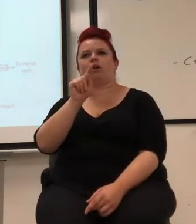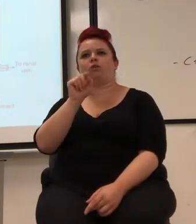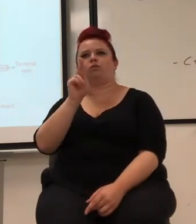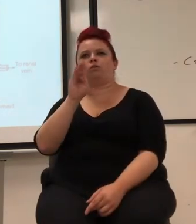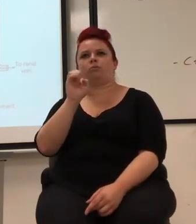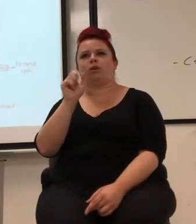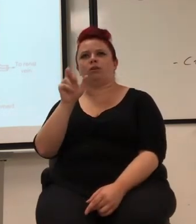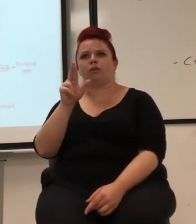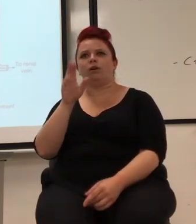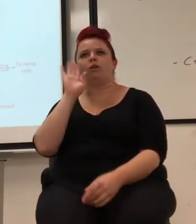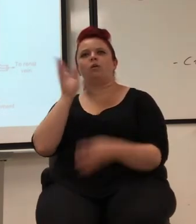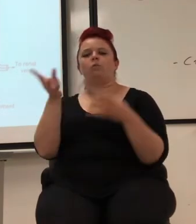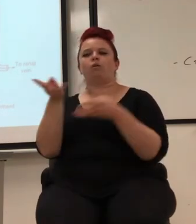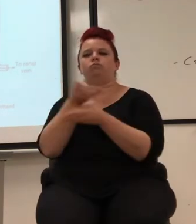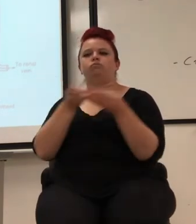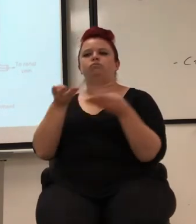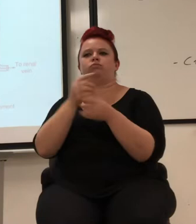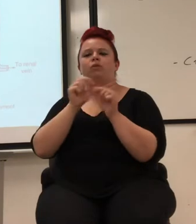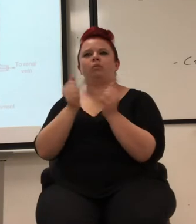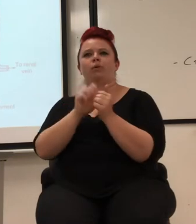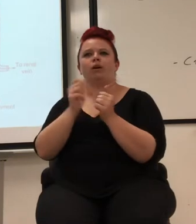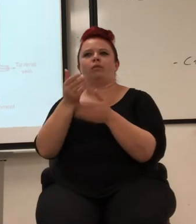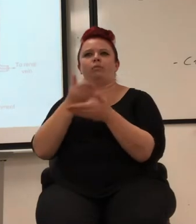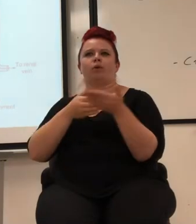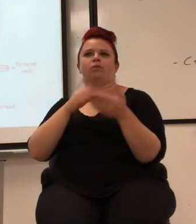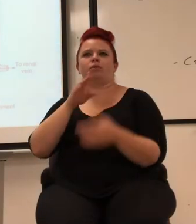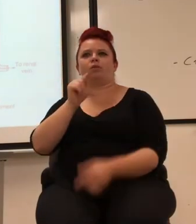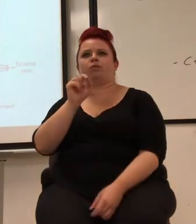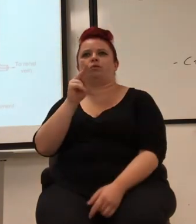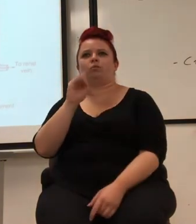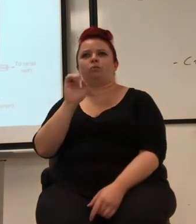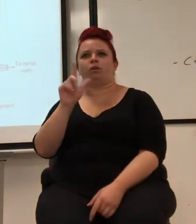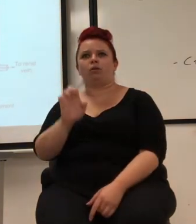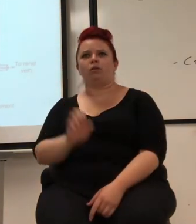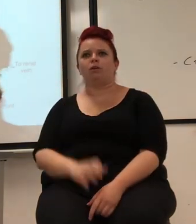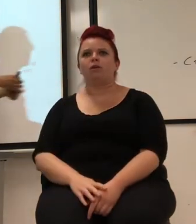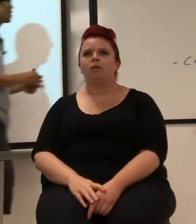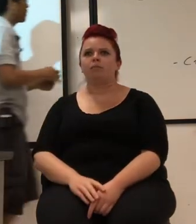with other parts of the tubule, right?